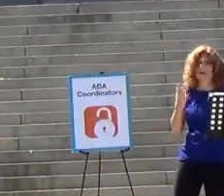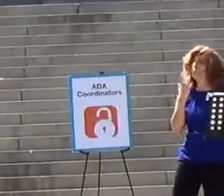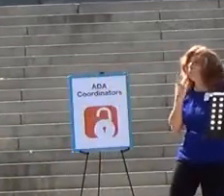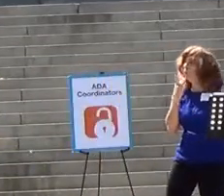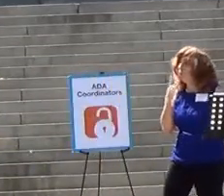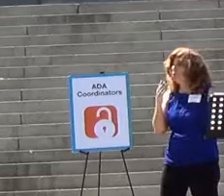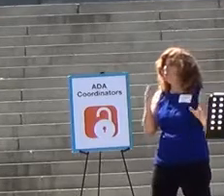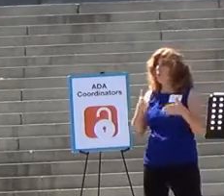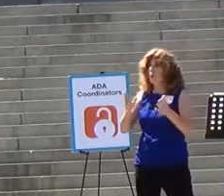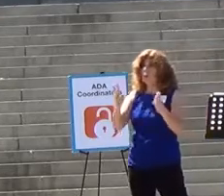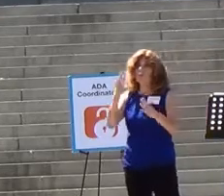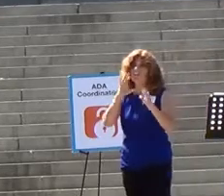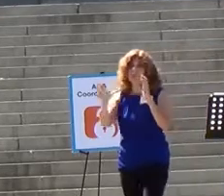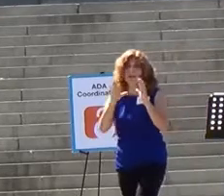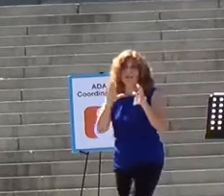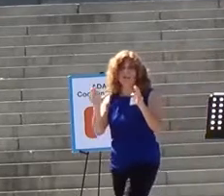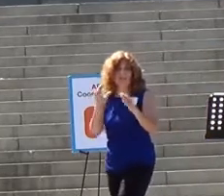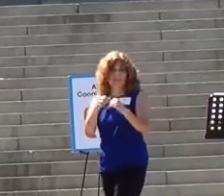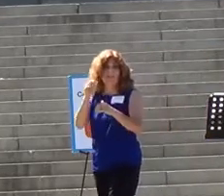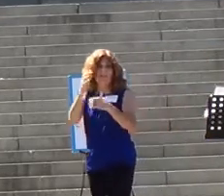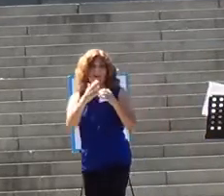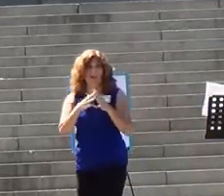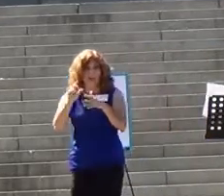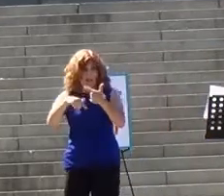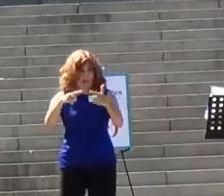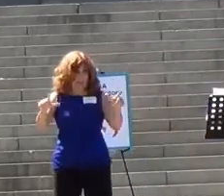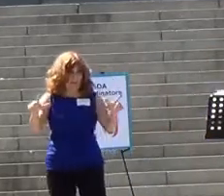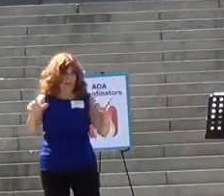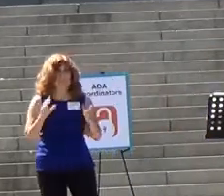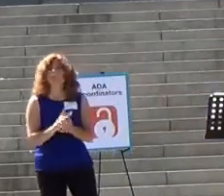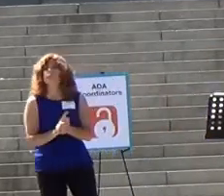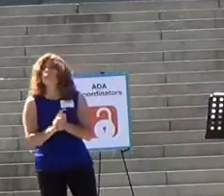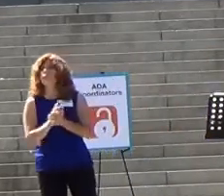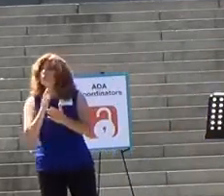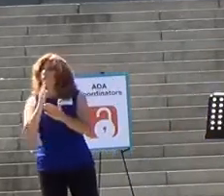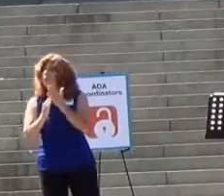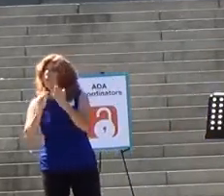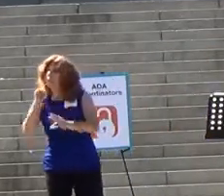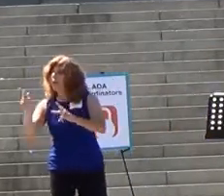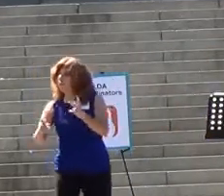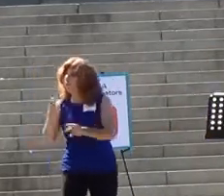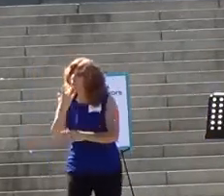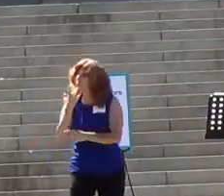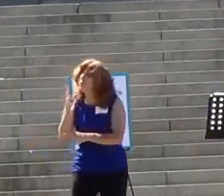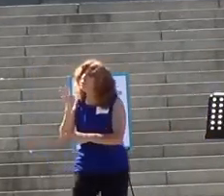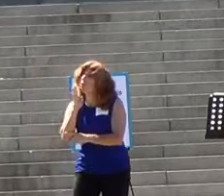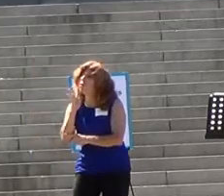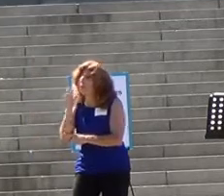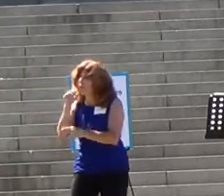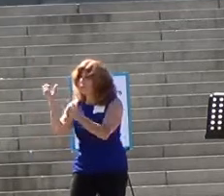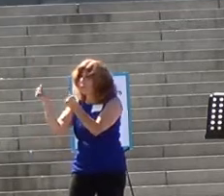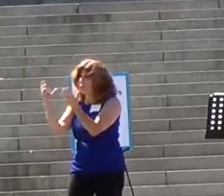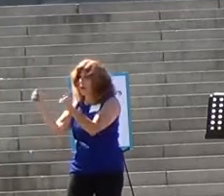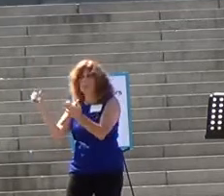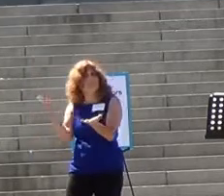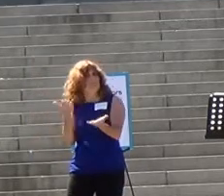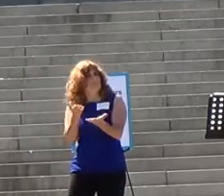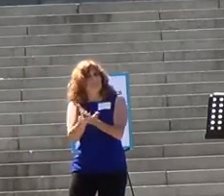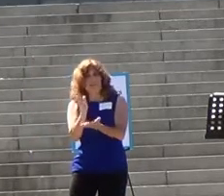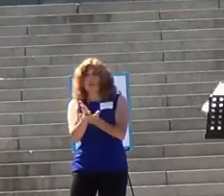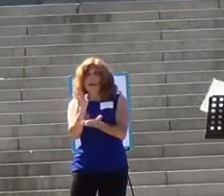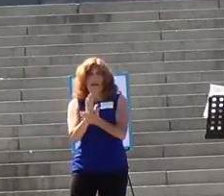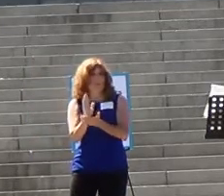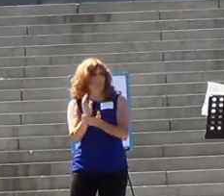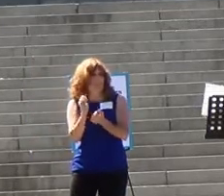Yes, I am deaf, and my preferred mode of communication is American Sign Language. There are other